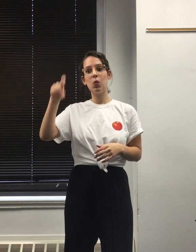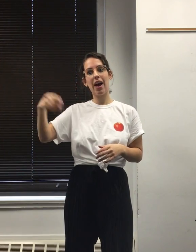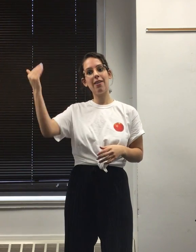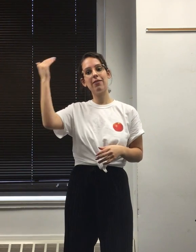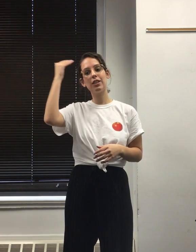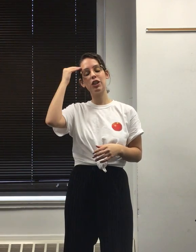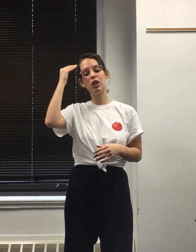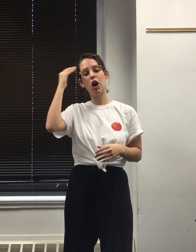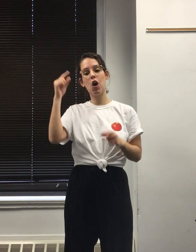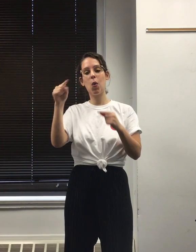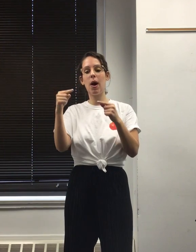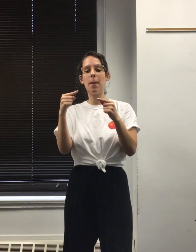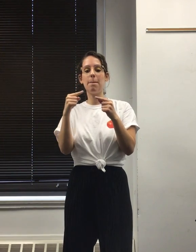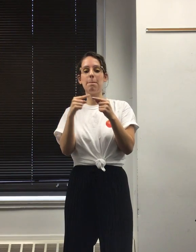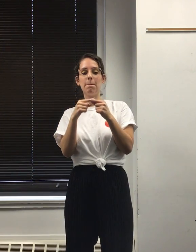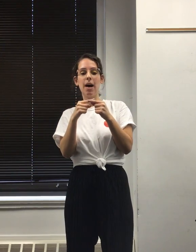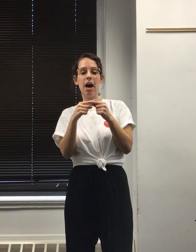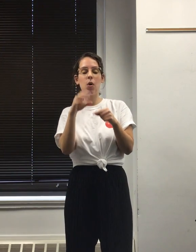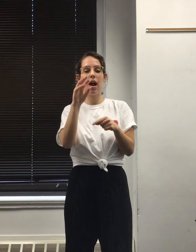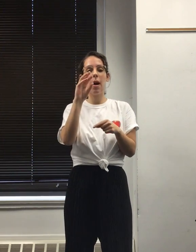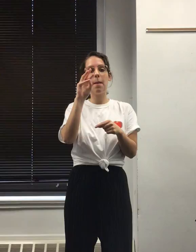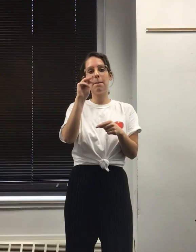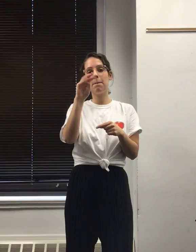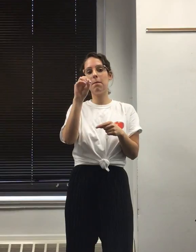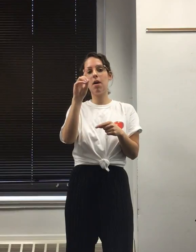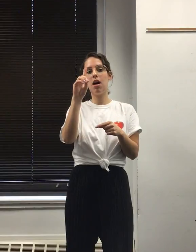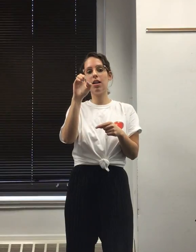the air at different temperatures.